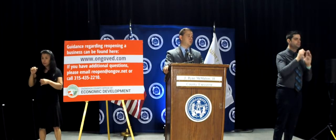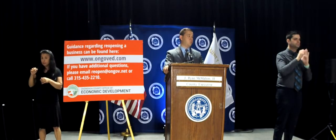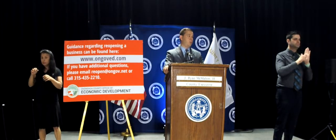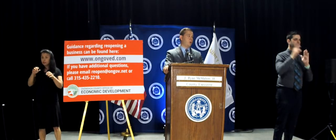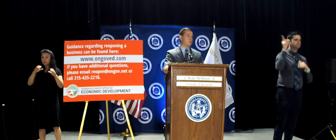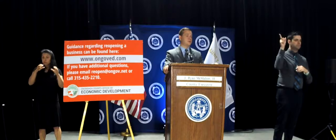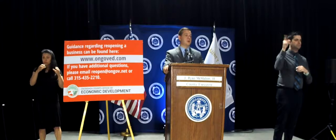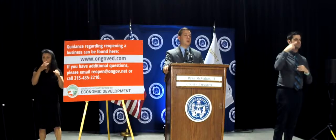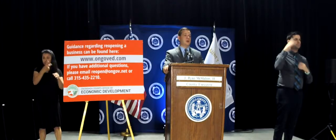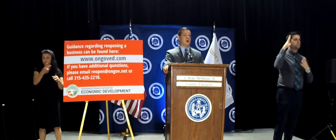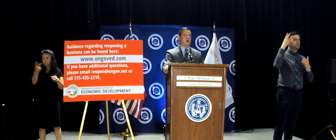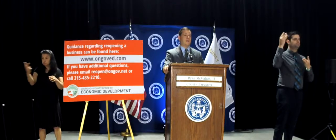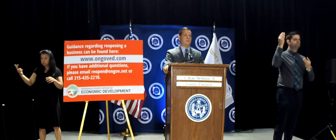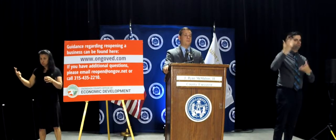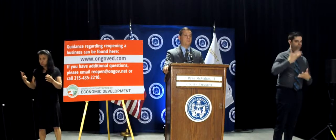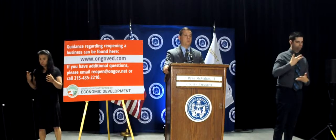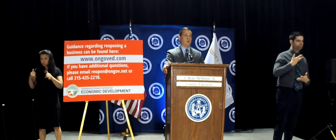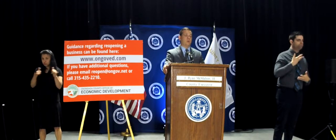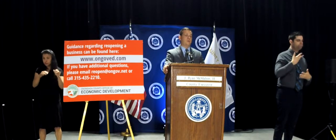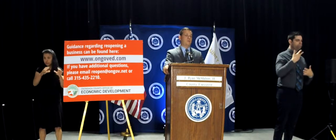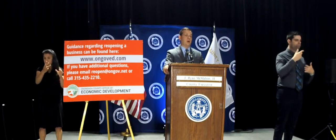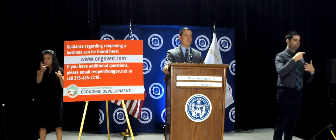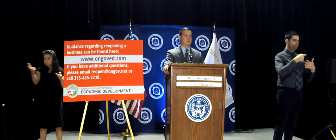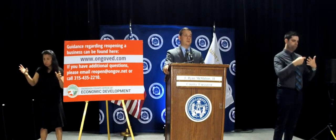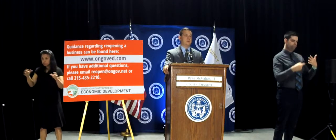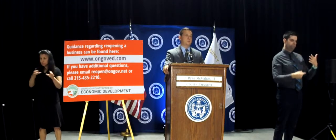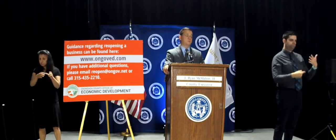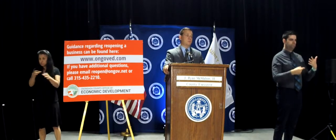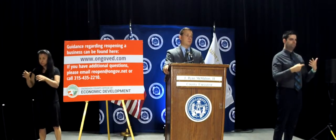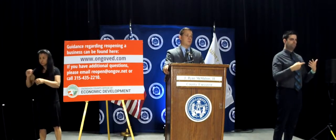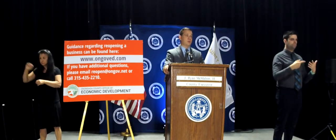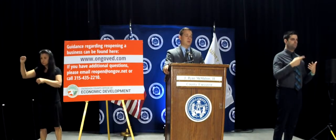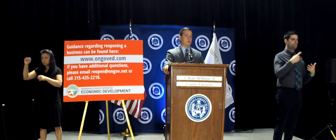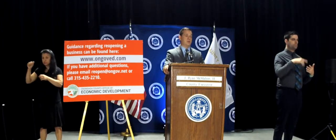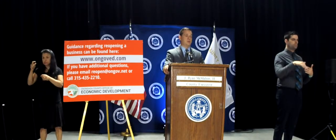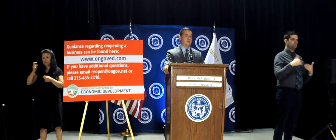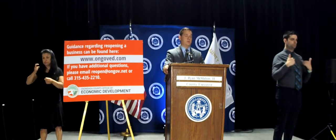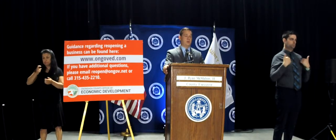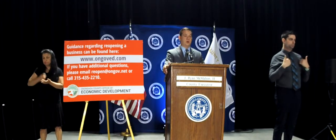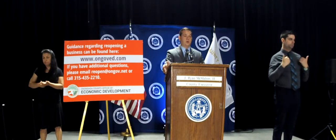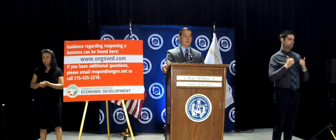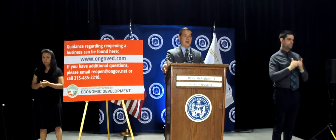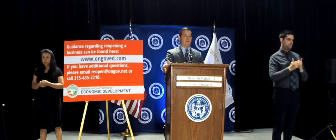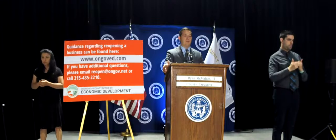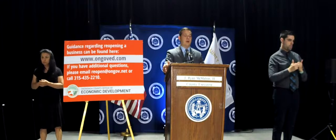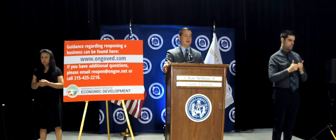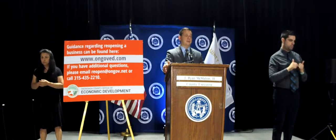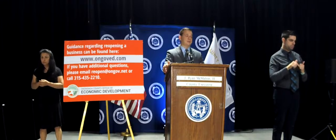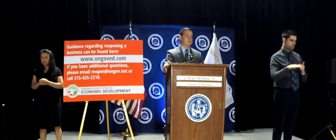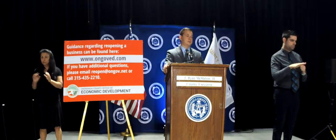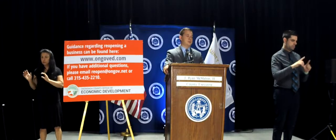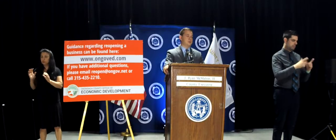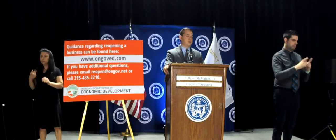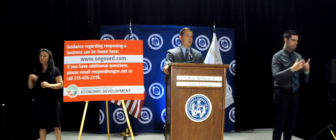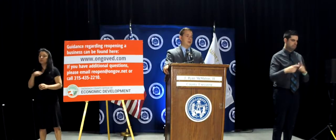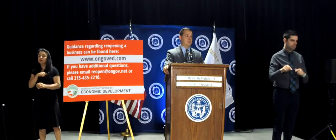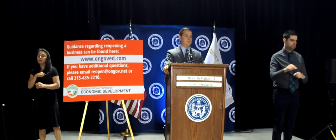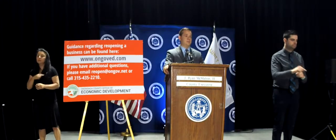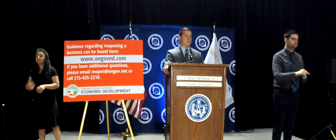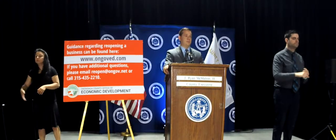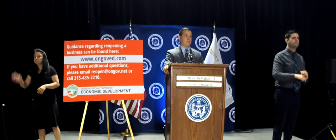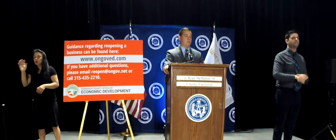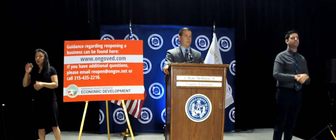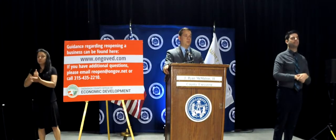for youth sports. What we've referenced is, we get the question, if we are going to have a practice